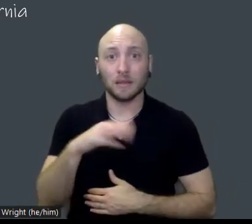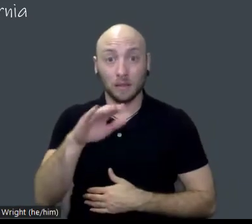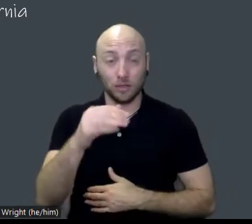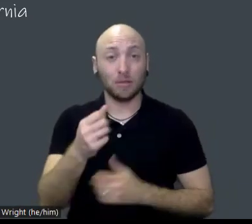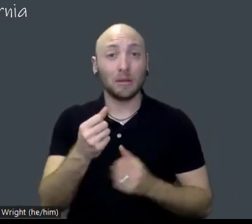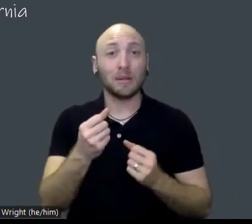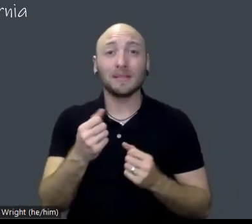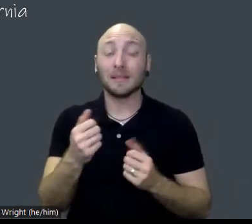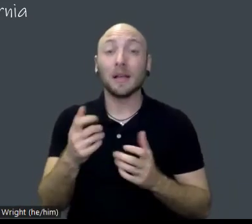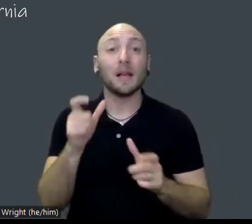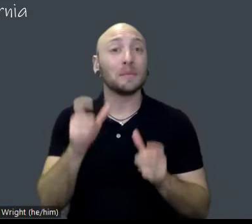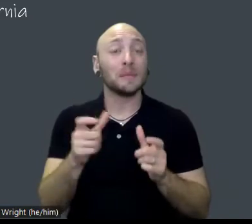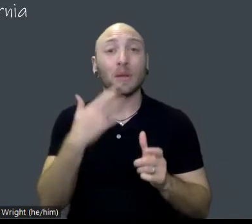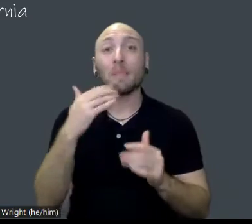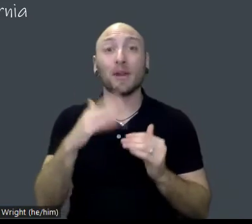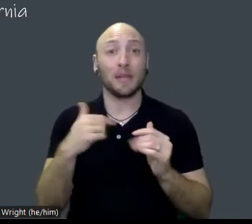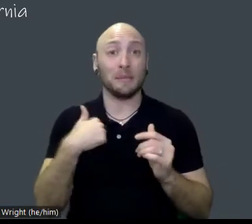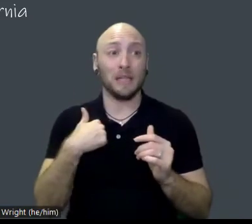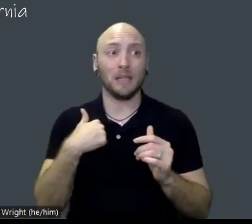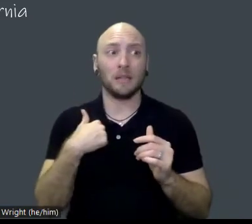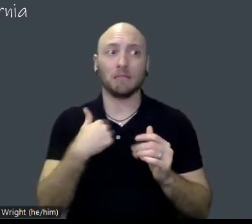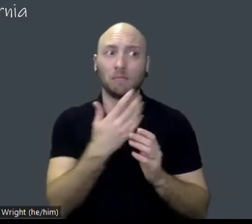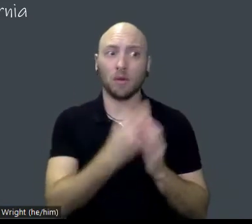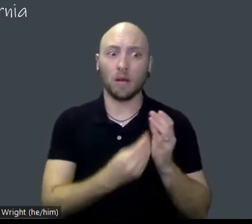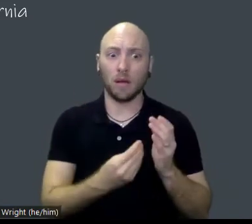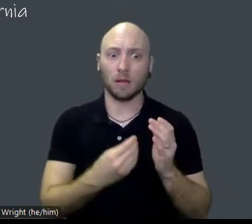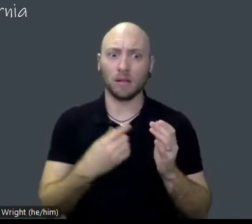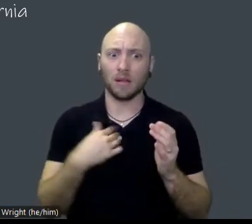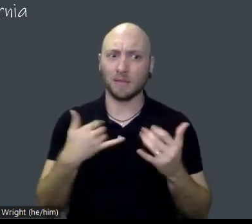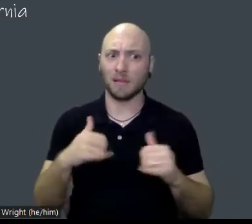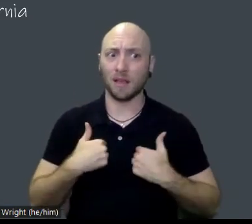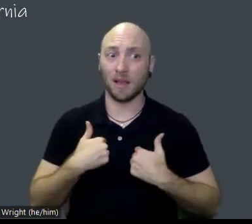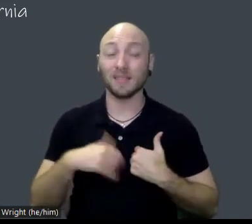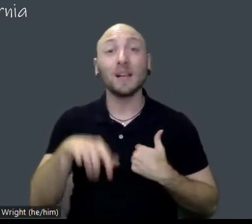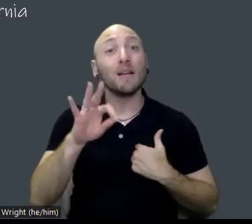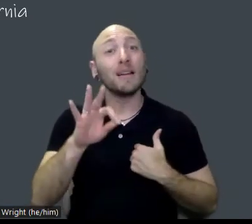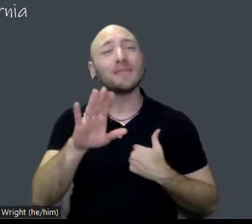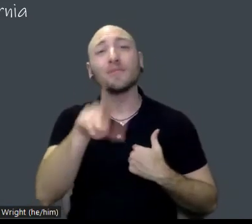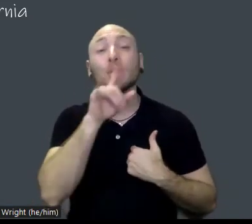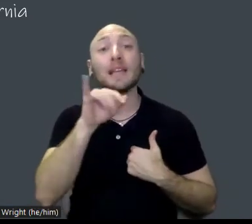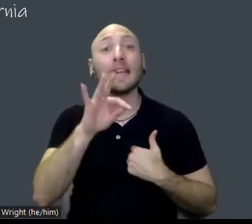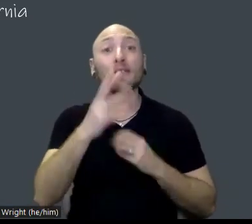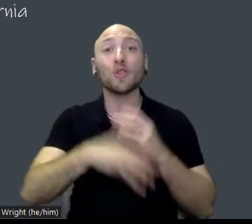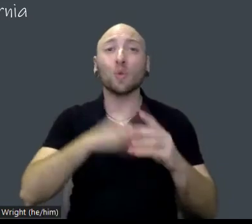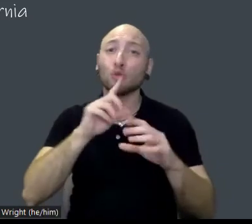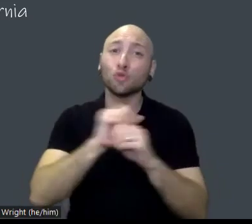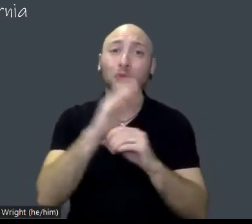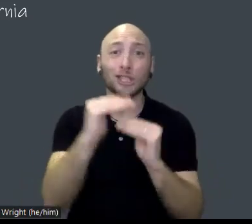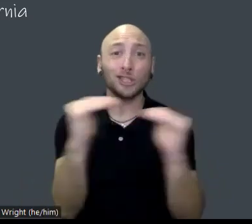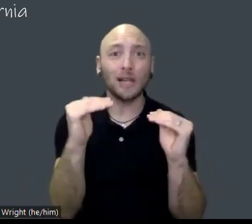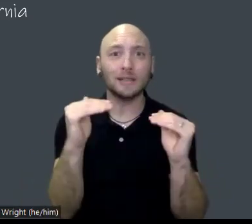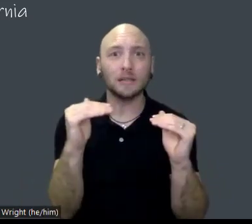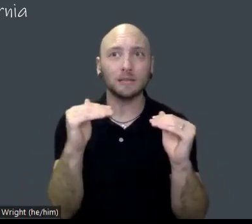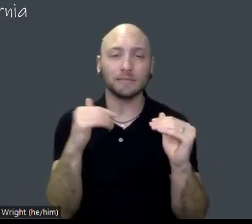anymore. And that's why I'm like in a just world, I would not be alive. And that's why I truly think that like